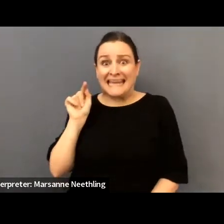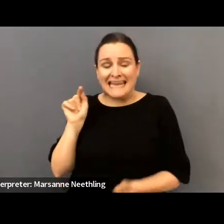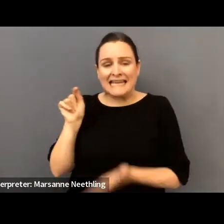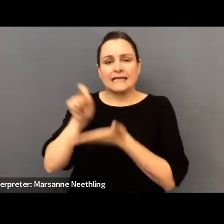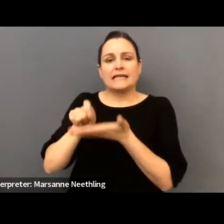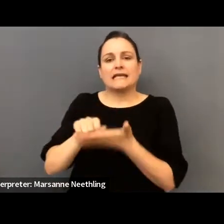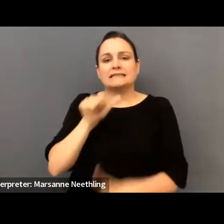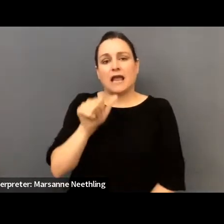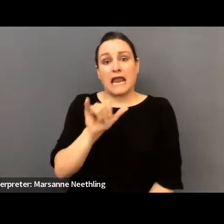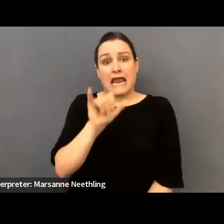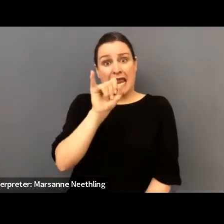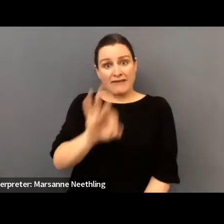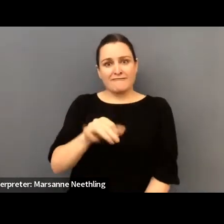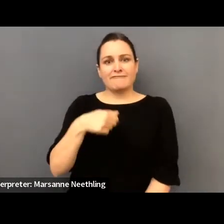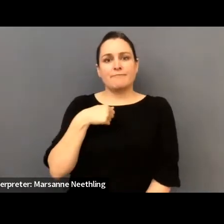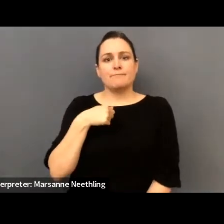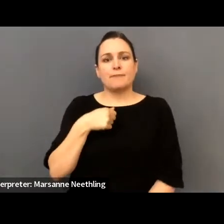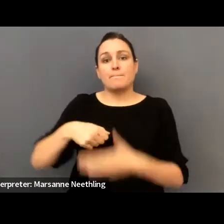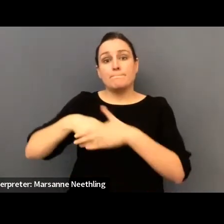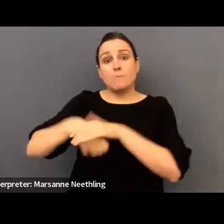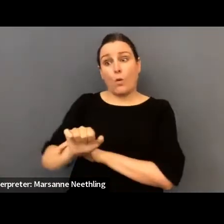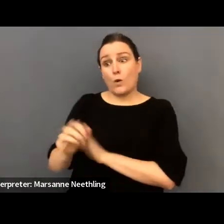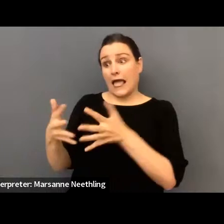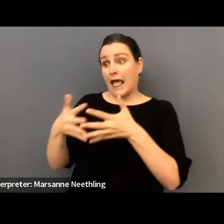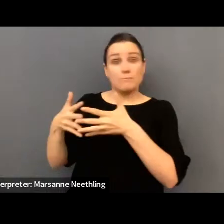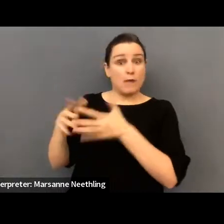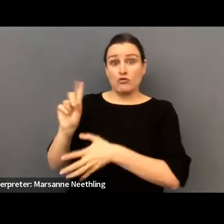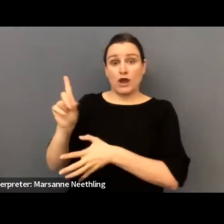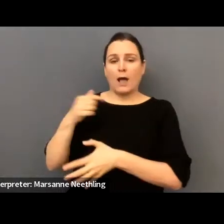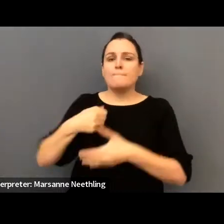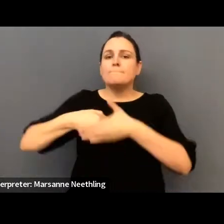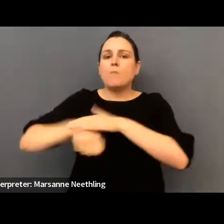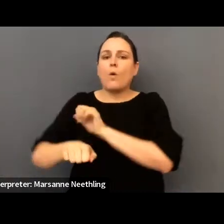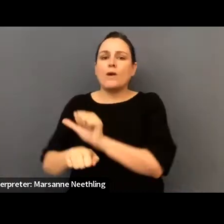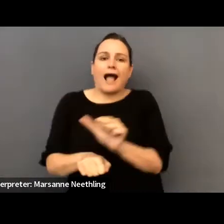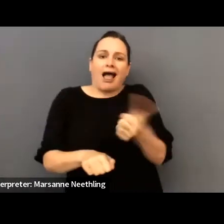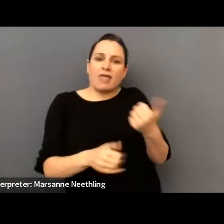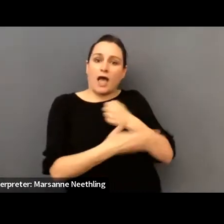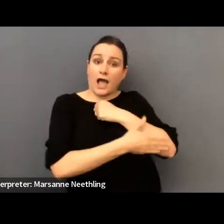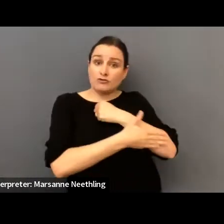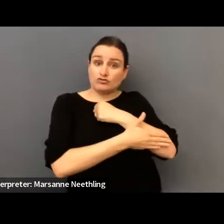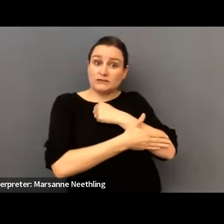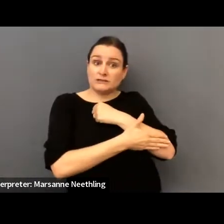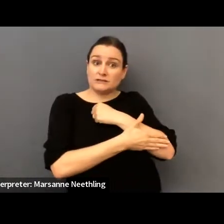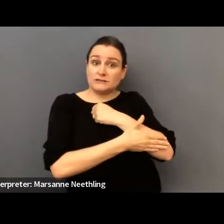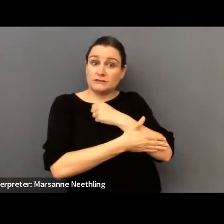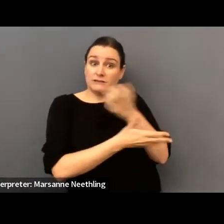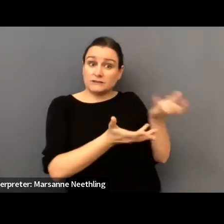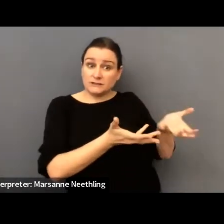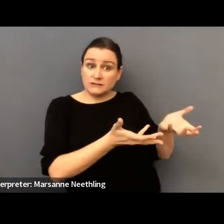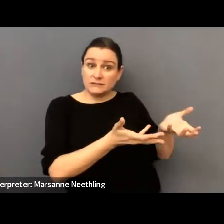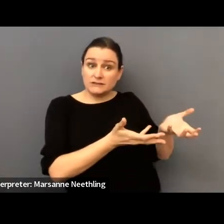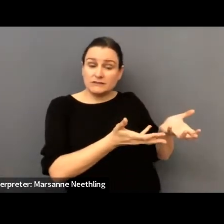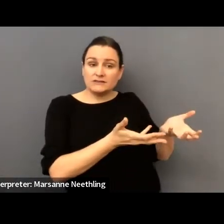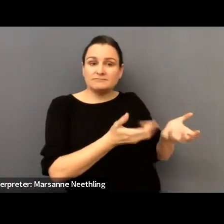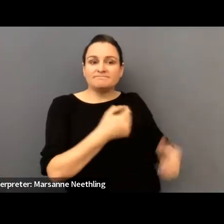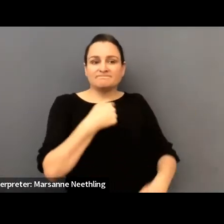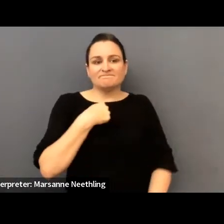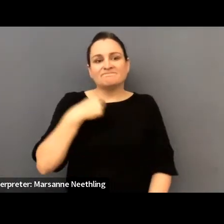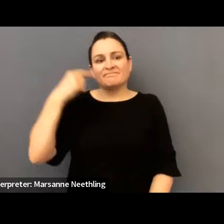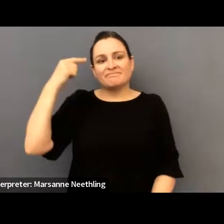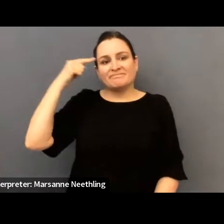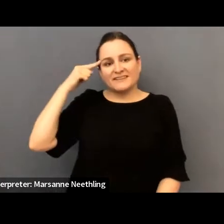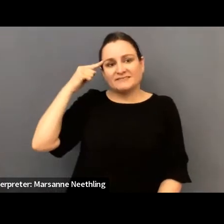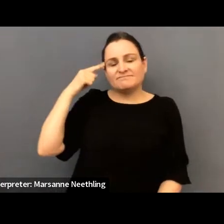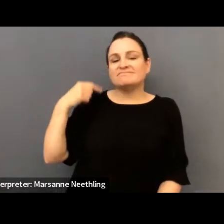not born in the United States of America, he wonders whether he would have had the opportunity to be able to advance